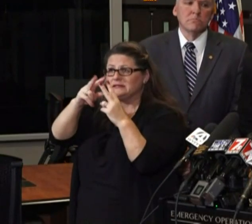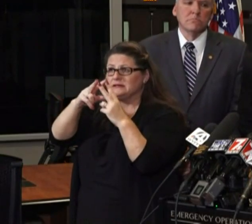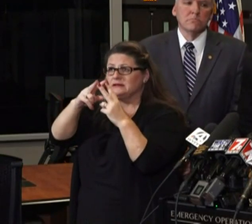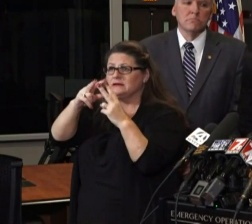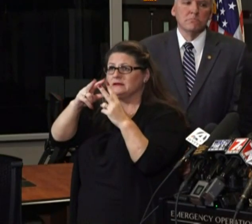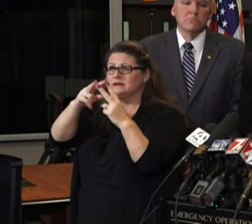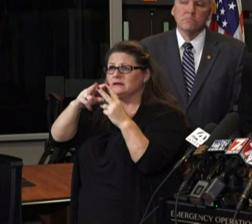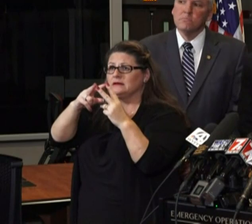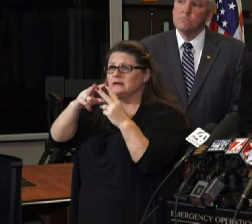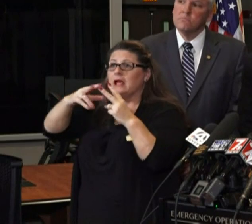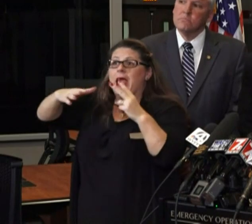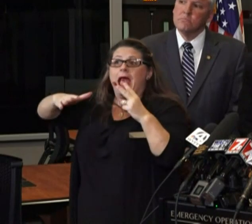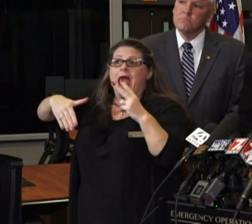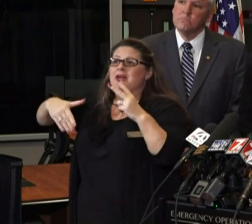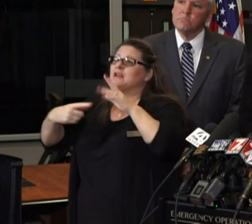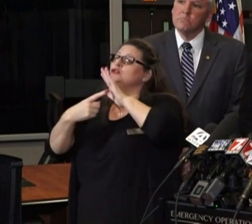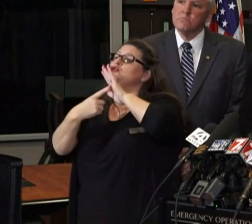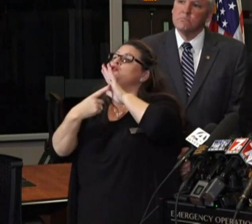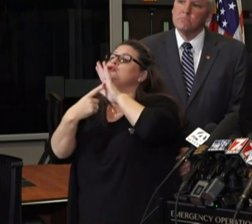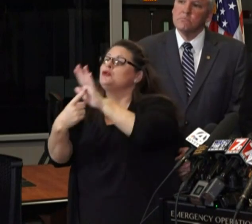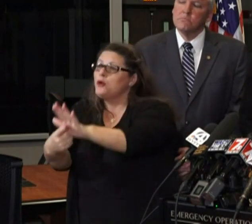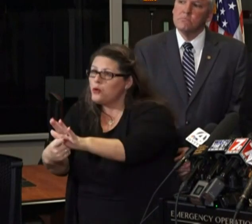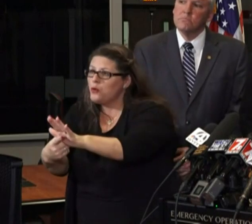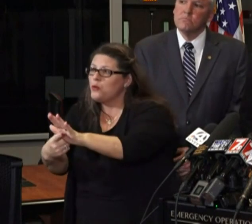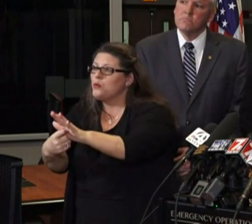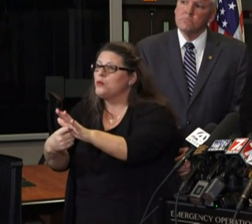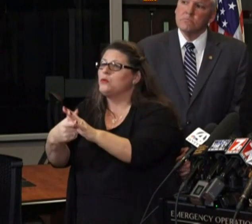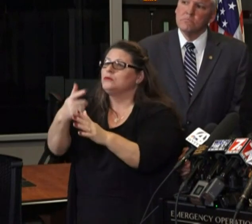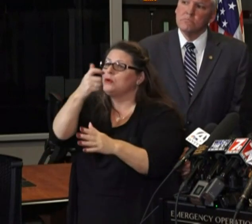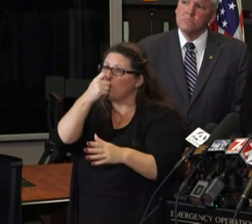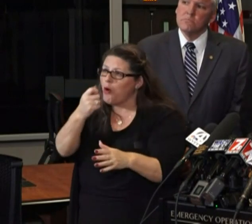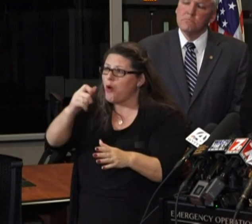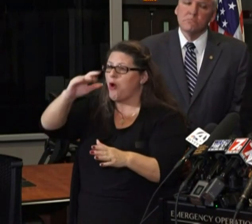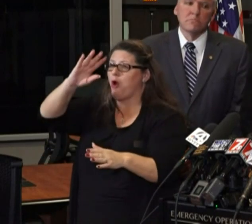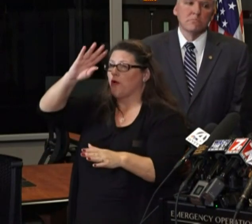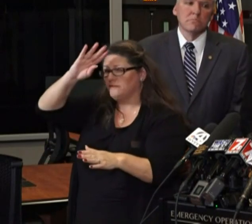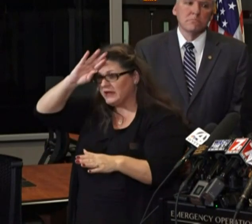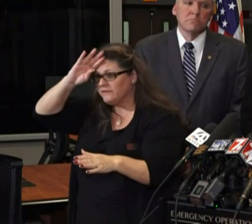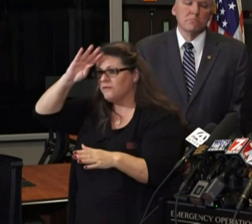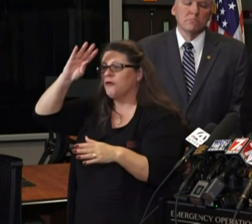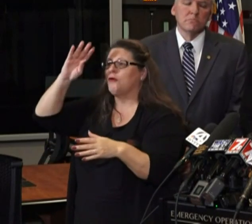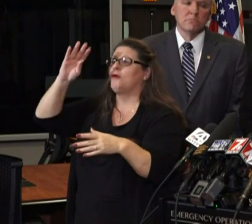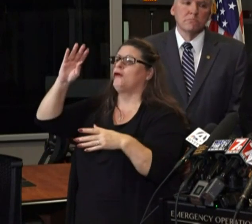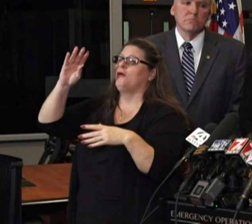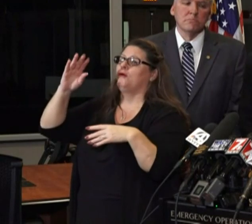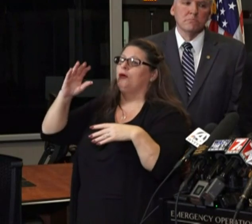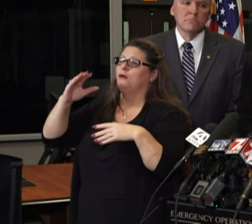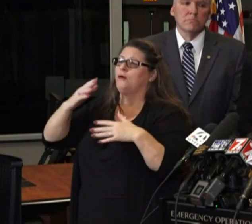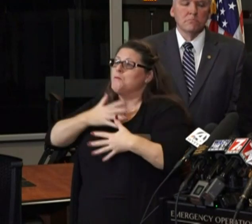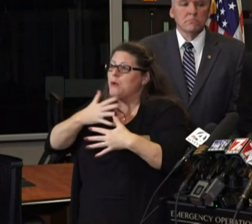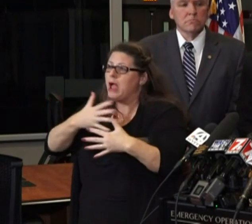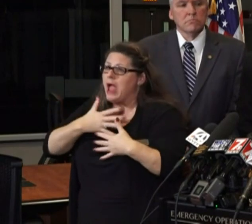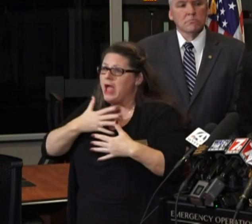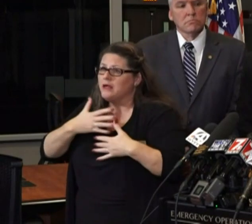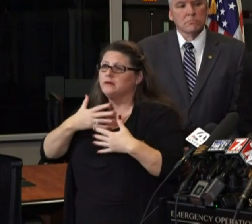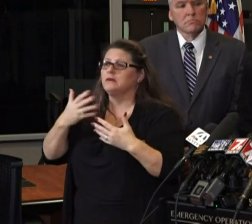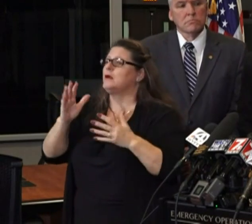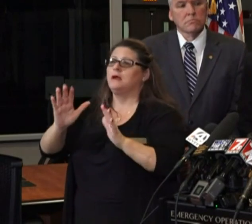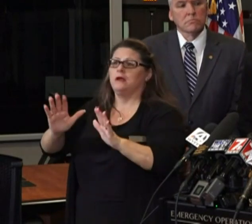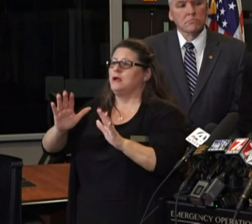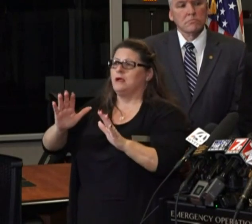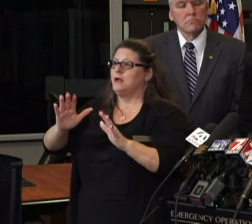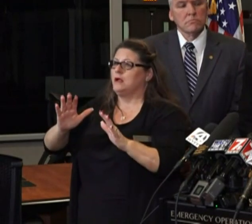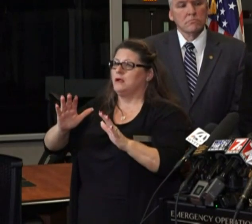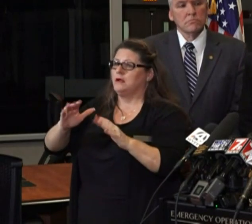people who have not developed symptoms and are being monitored for the possibility of symptoms. And so they are given information on symptoms to watch